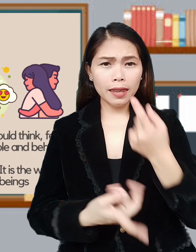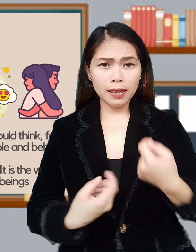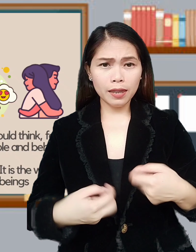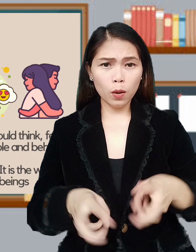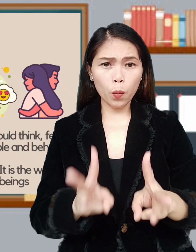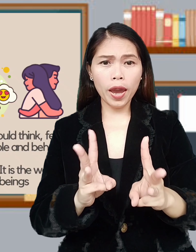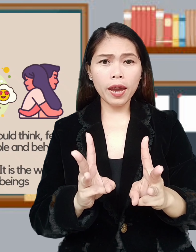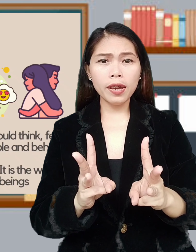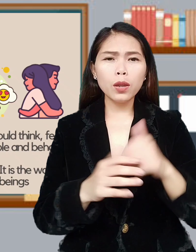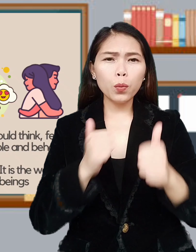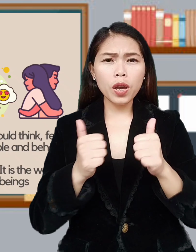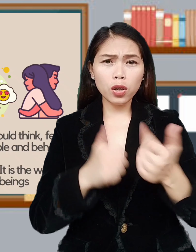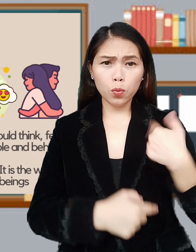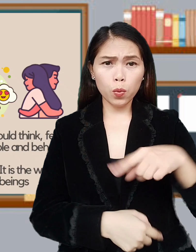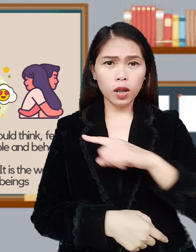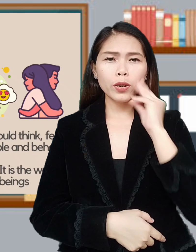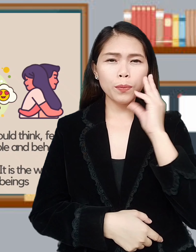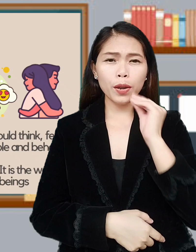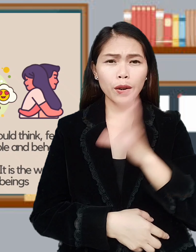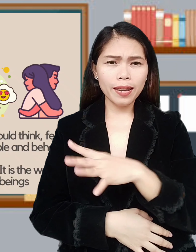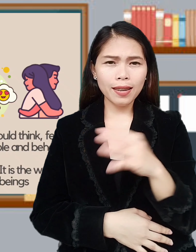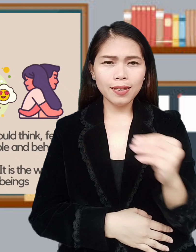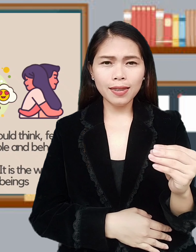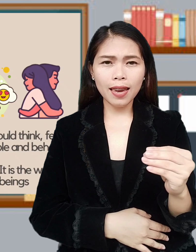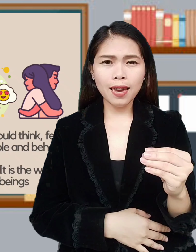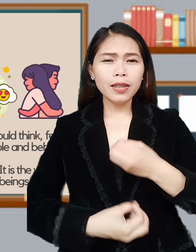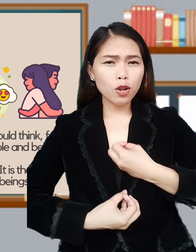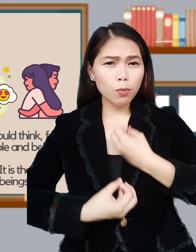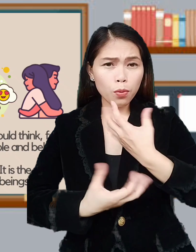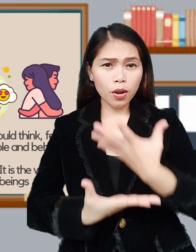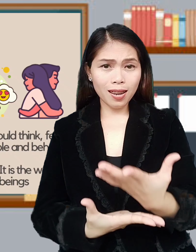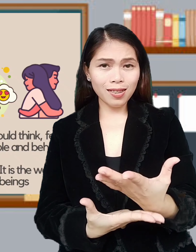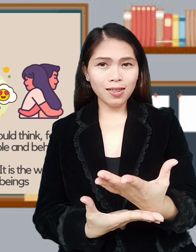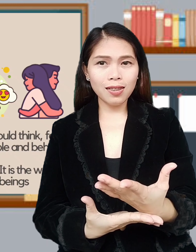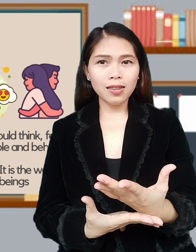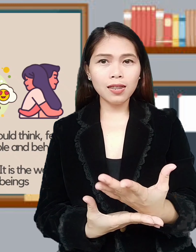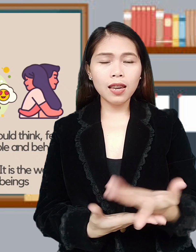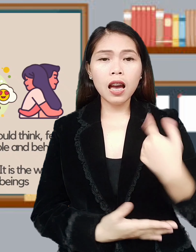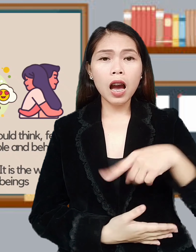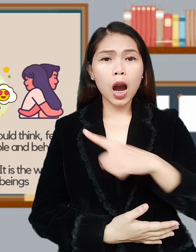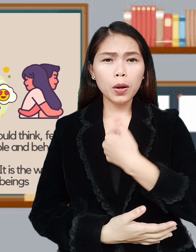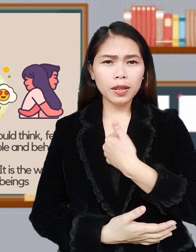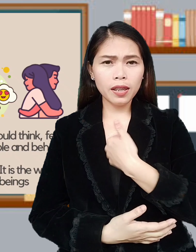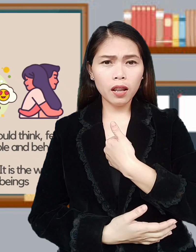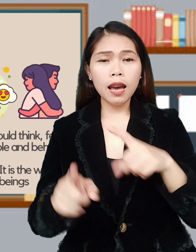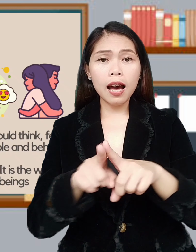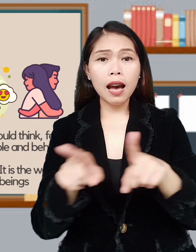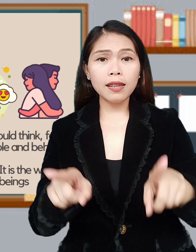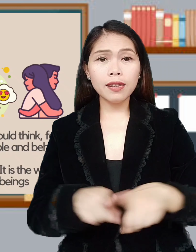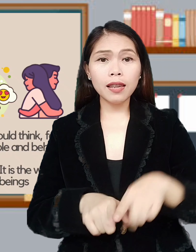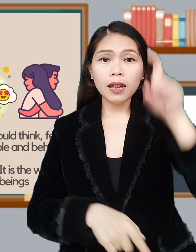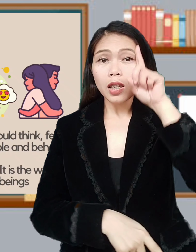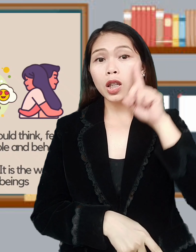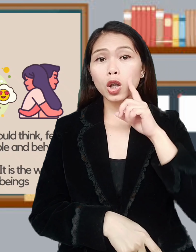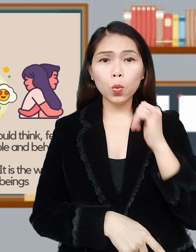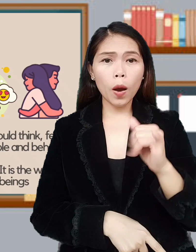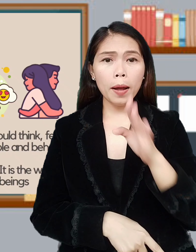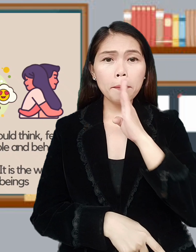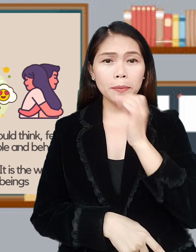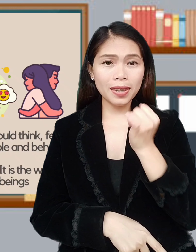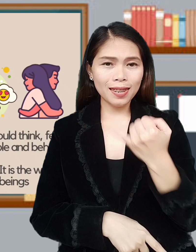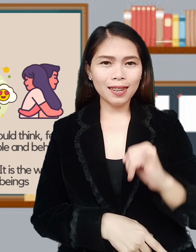a male or a female. It is way which we experience and express ourselves as sexual being.